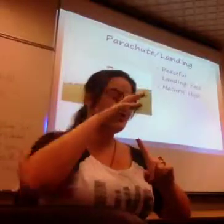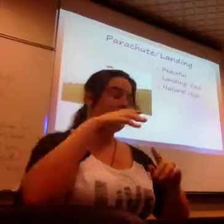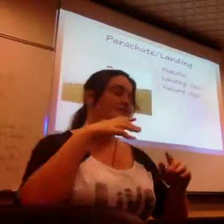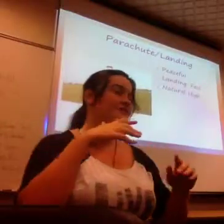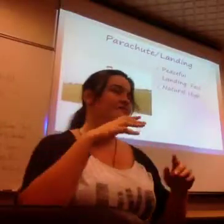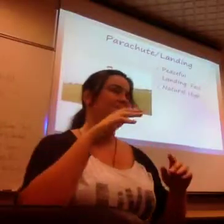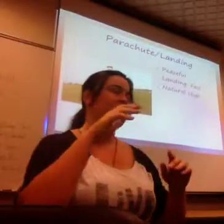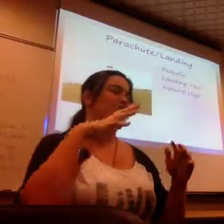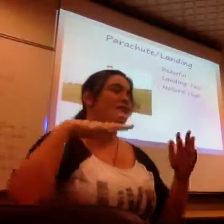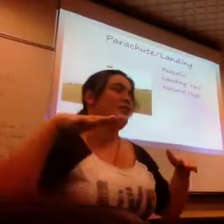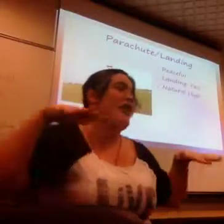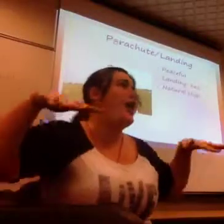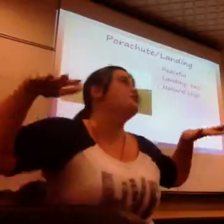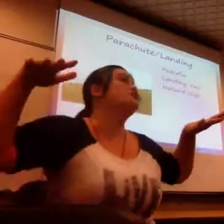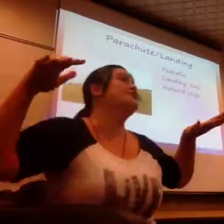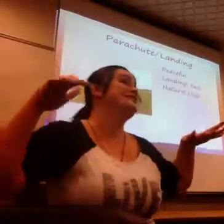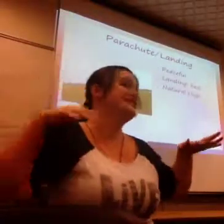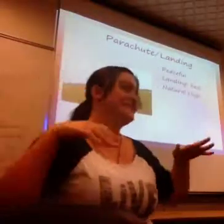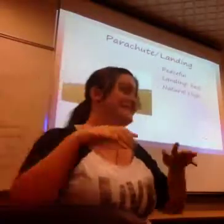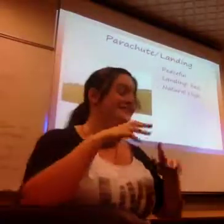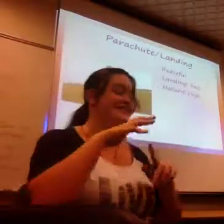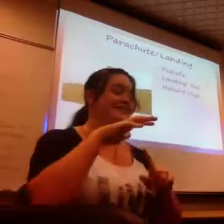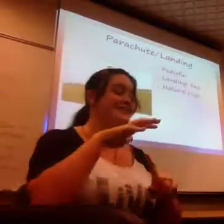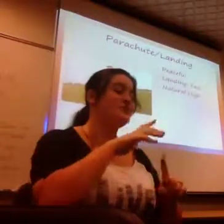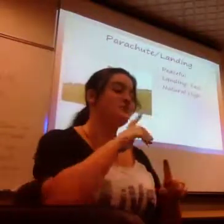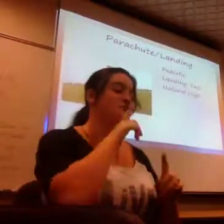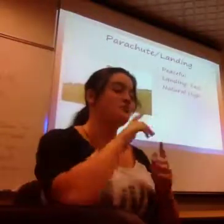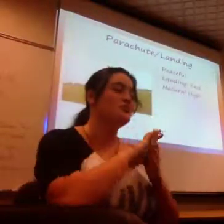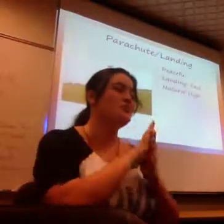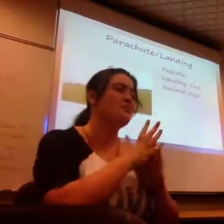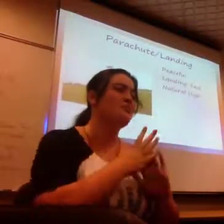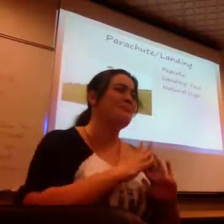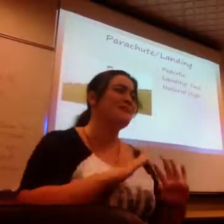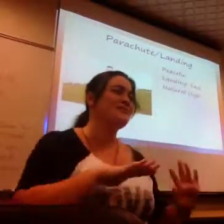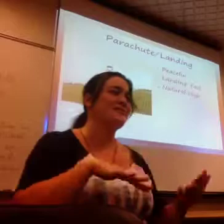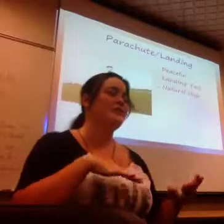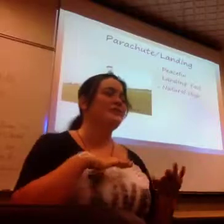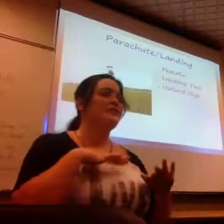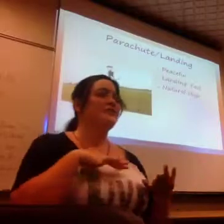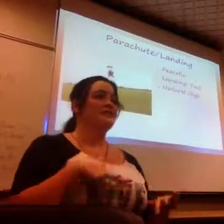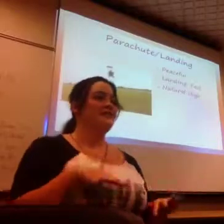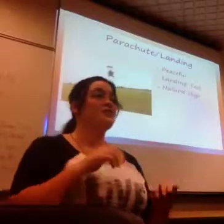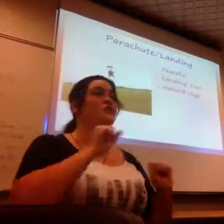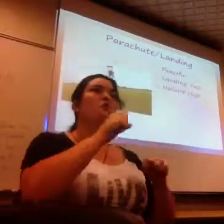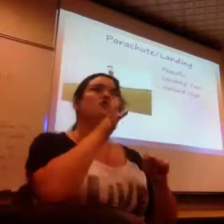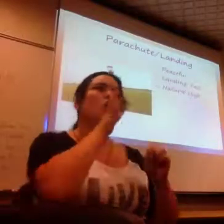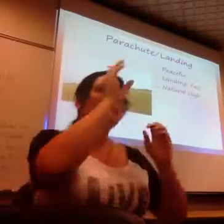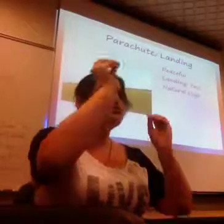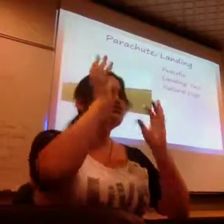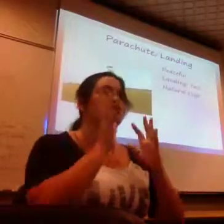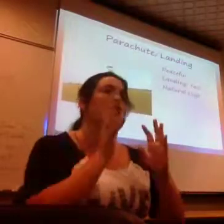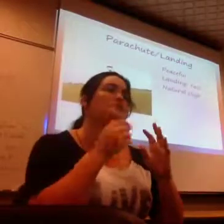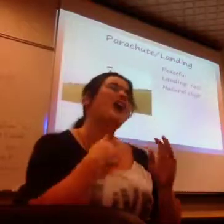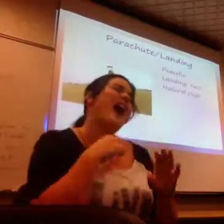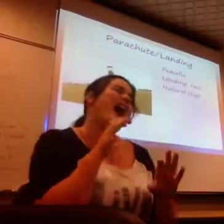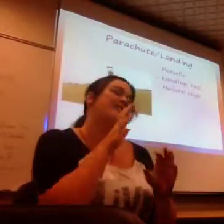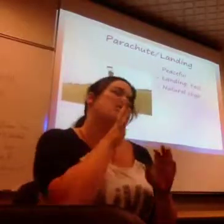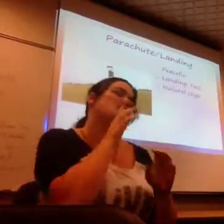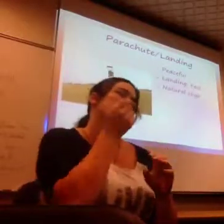guess, and it's really, really super peaceful, and I mean, you can talk to your instructor if you want to. I did a little bit, but we both were just like, okay, let's enjoy